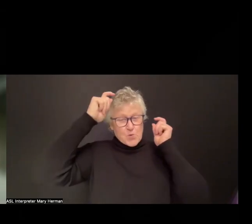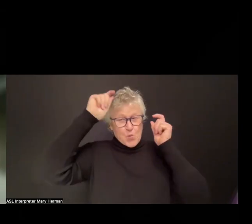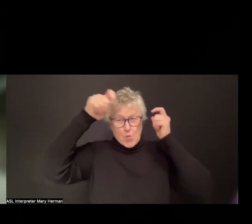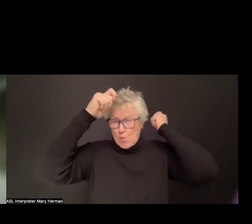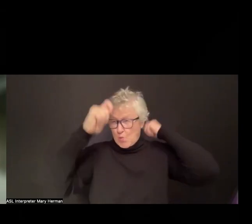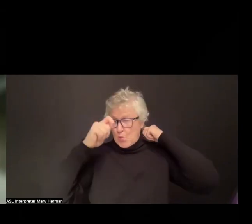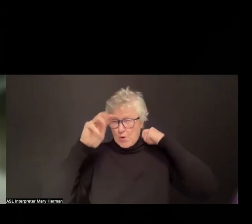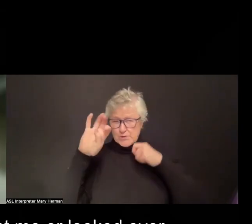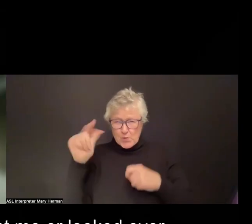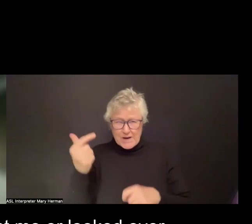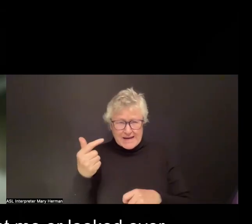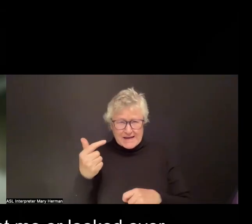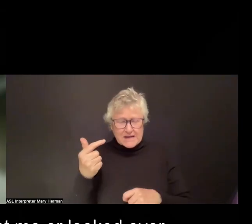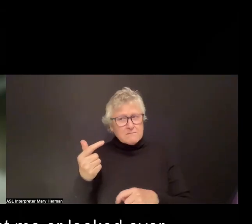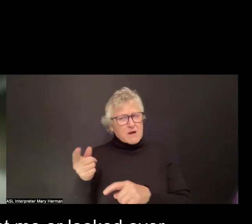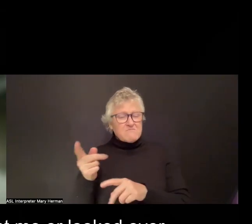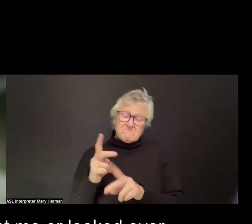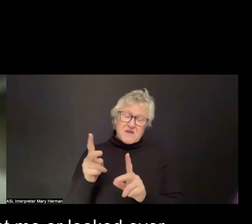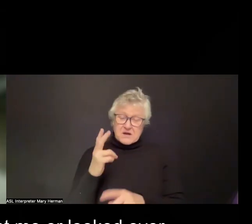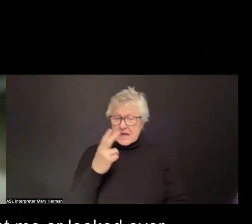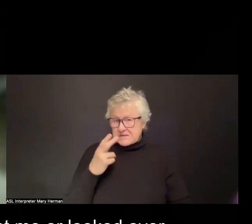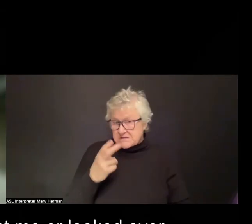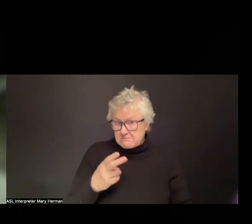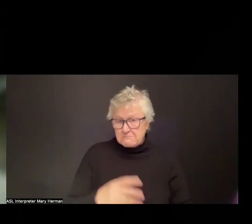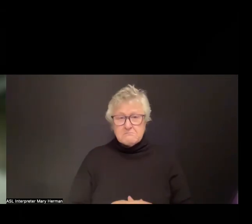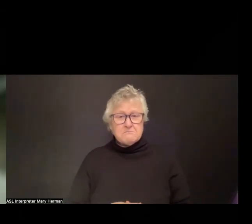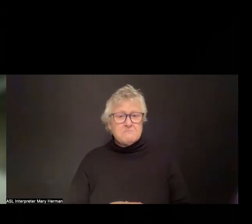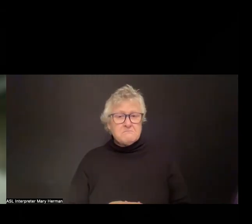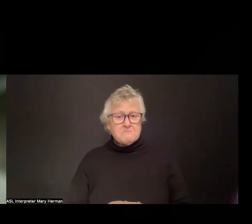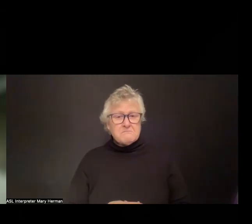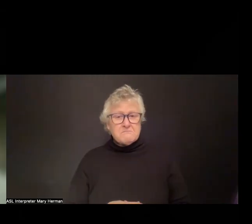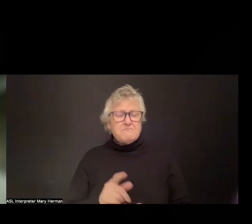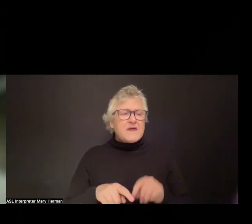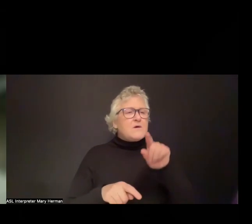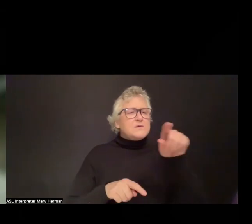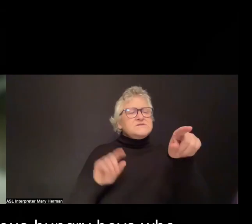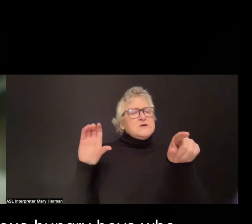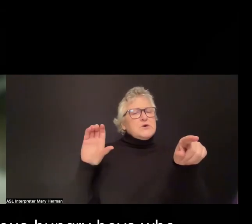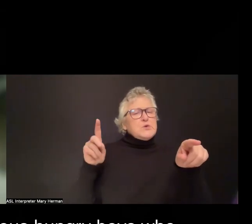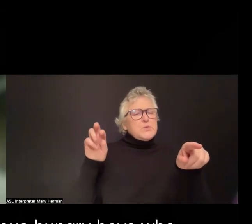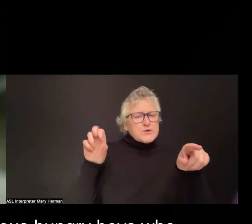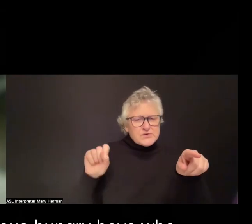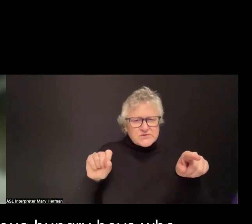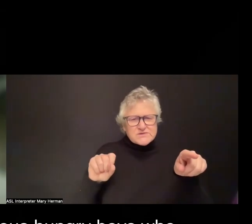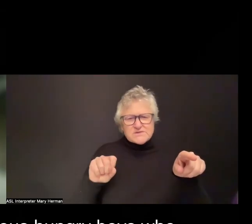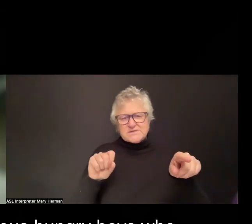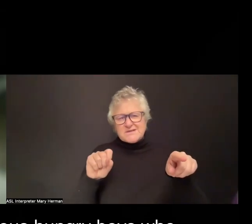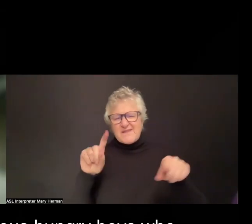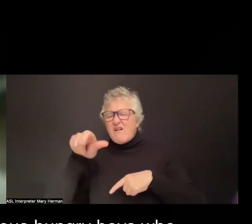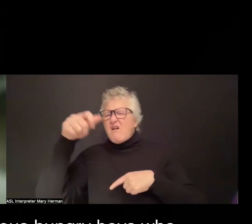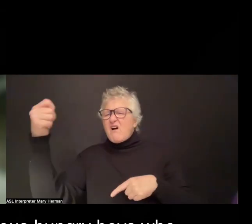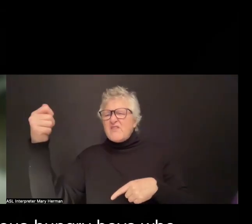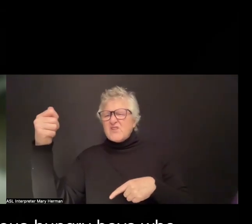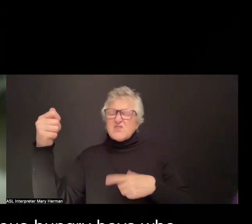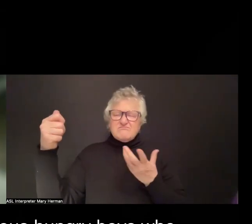as strangers to me. Their eyes slid past me or looked over my head. I was invisible. Like all the anonymous, hungry boys